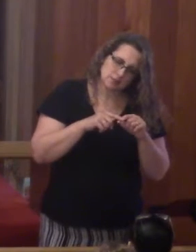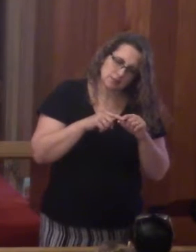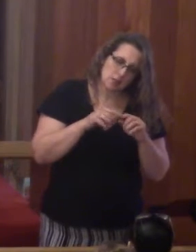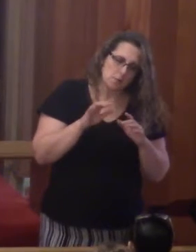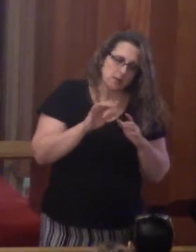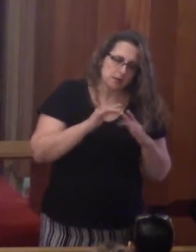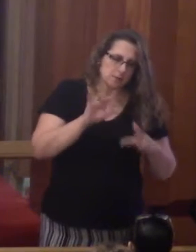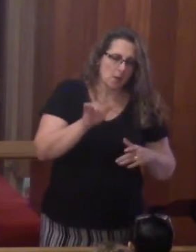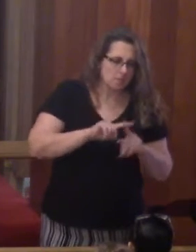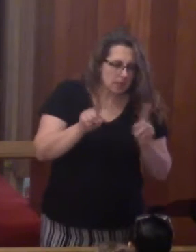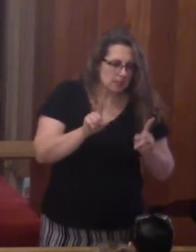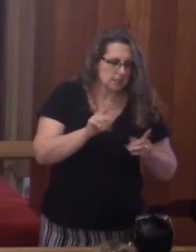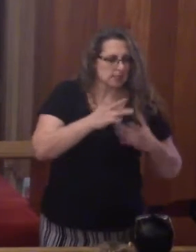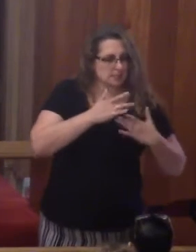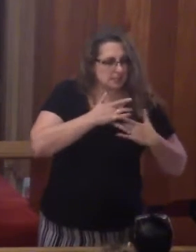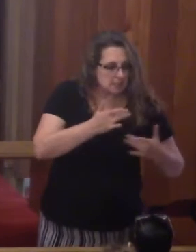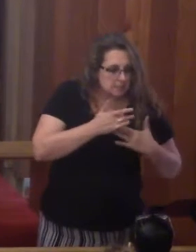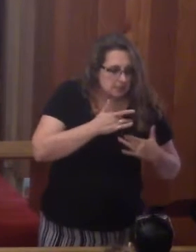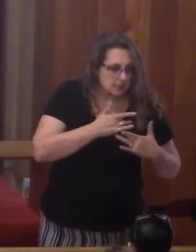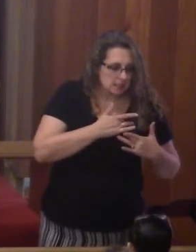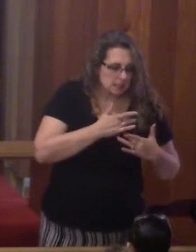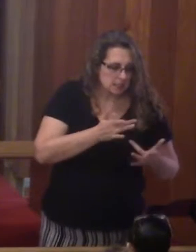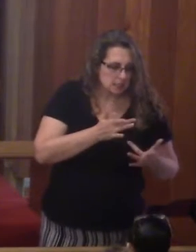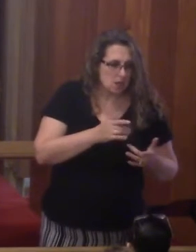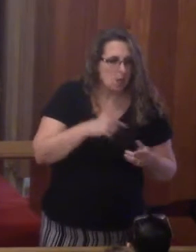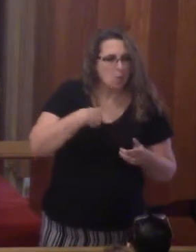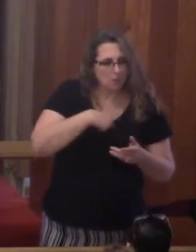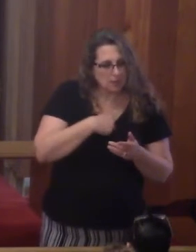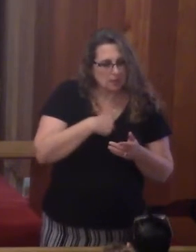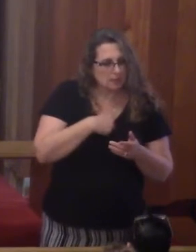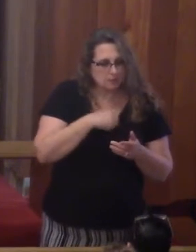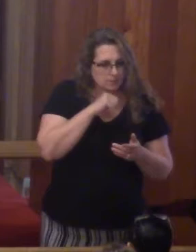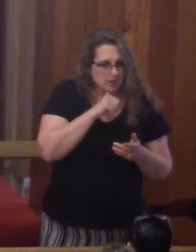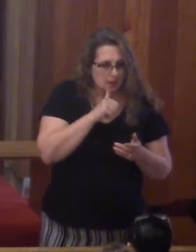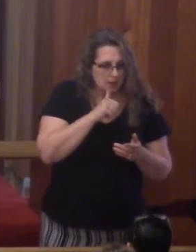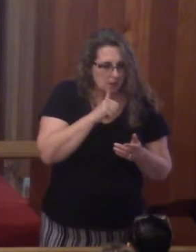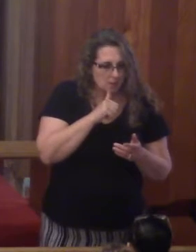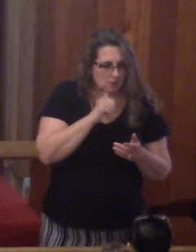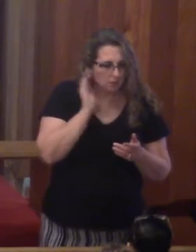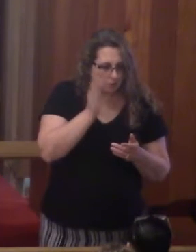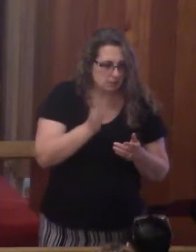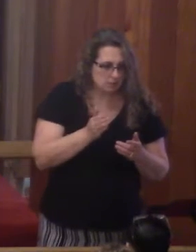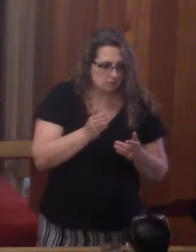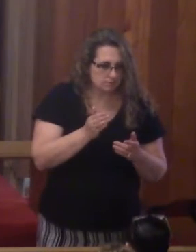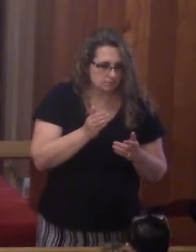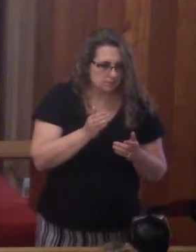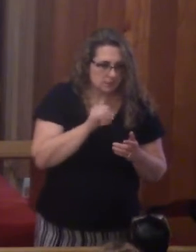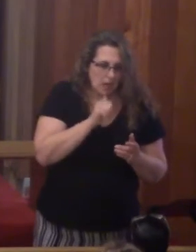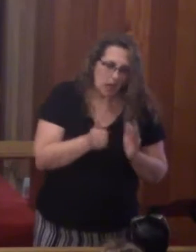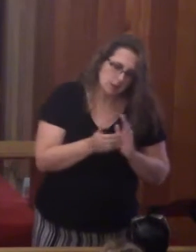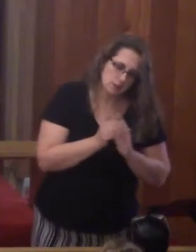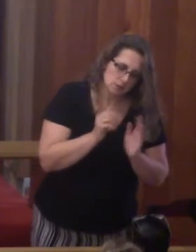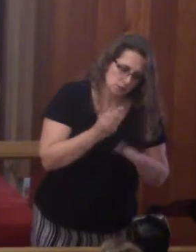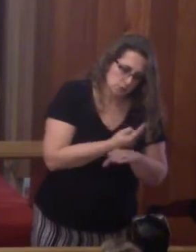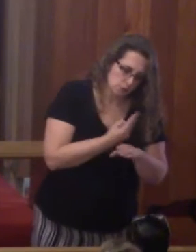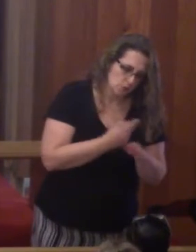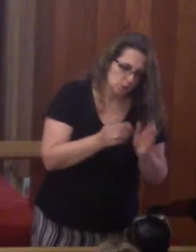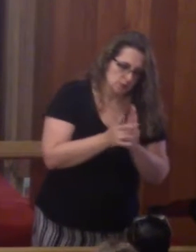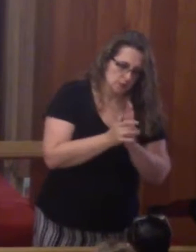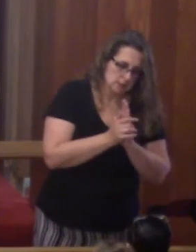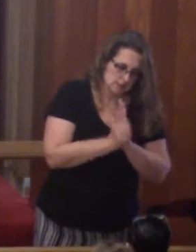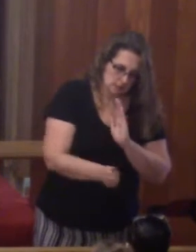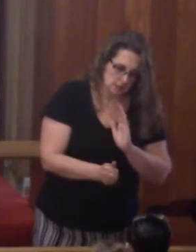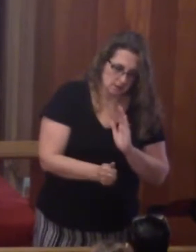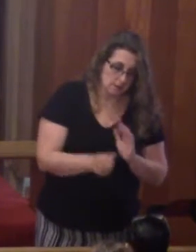selfish gain. But time is something that we're not going to give up. If it takes too long, we